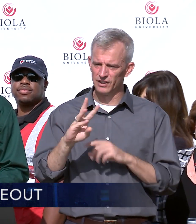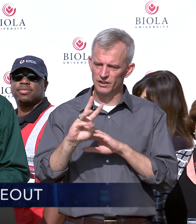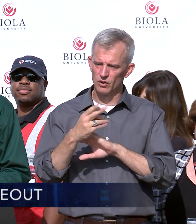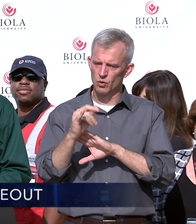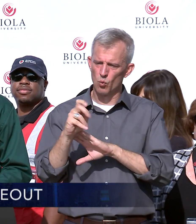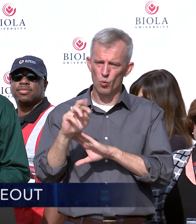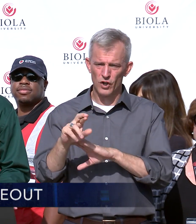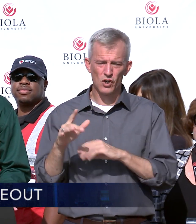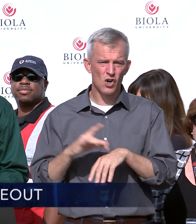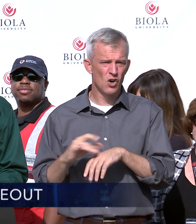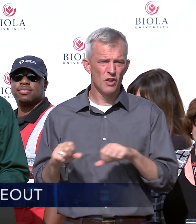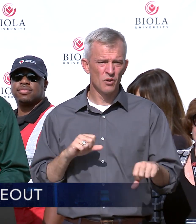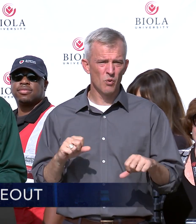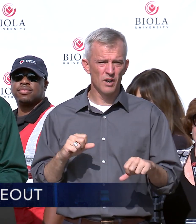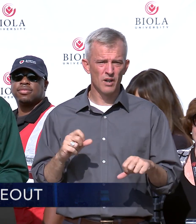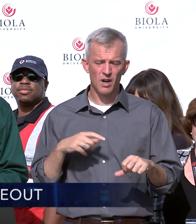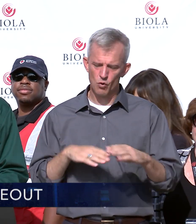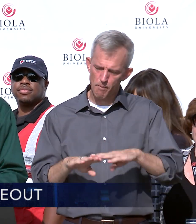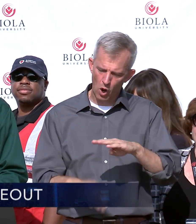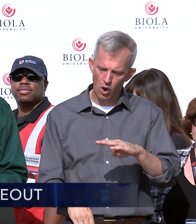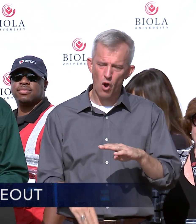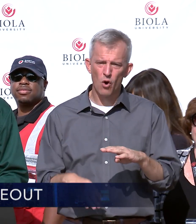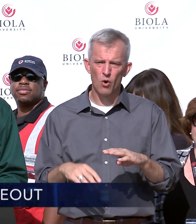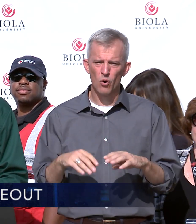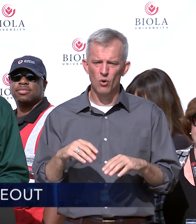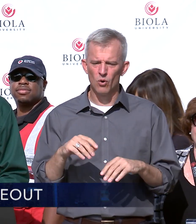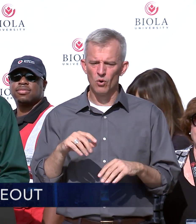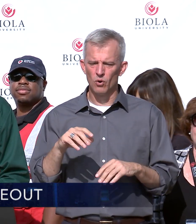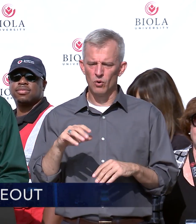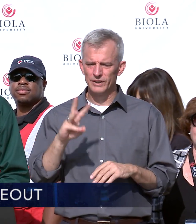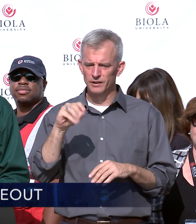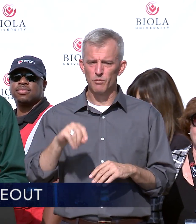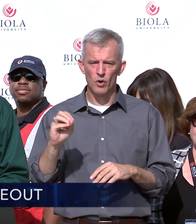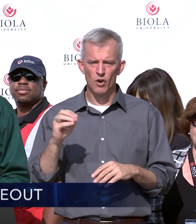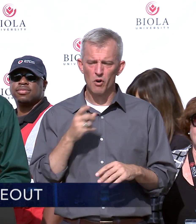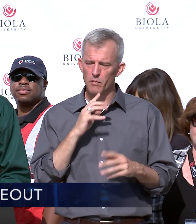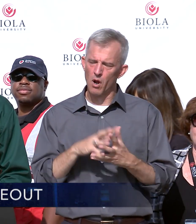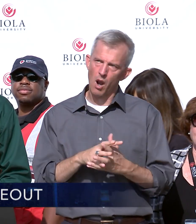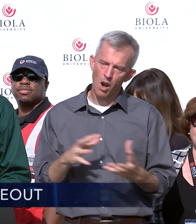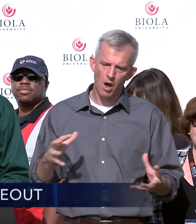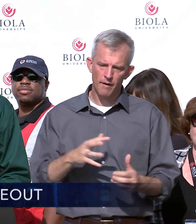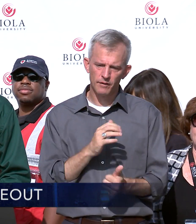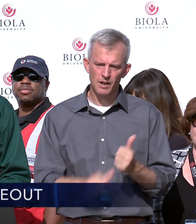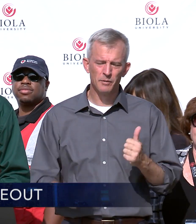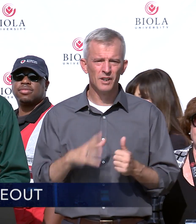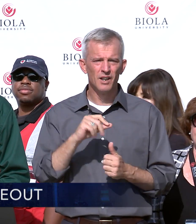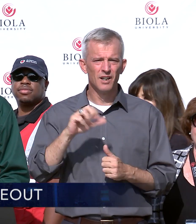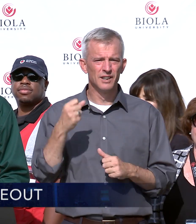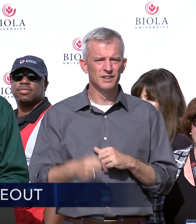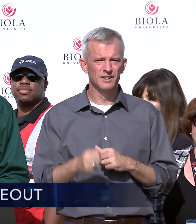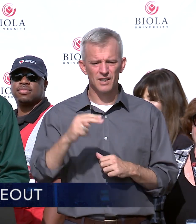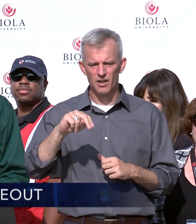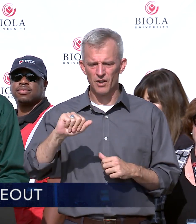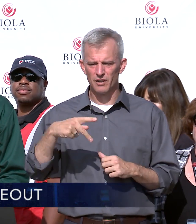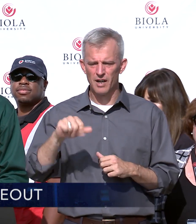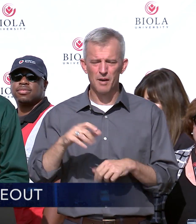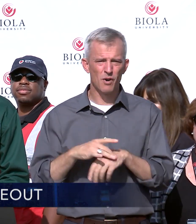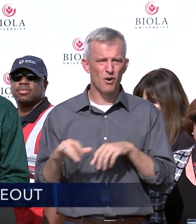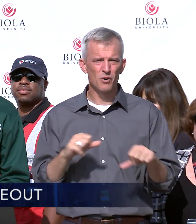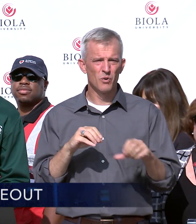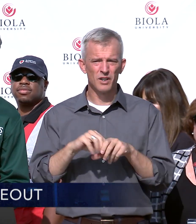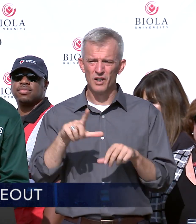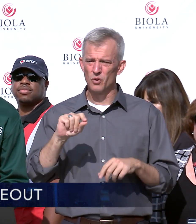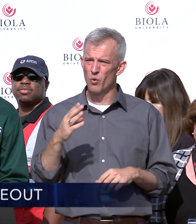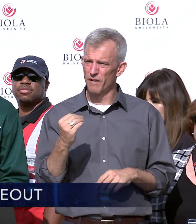magnitude 6, it did a ton of damage, as did the South Napa earthquake in 2014, which was a magnitude 6. So it's